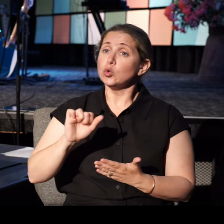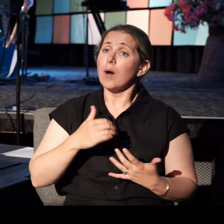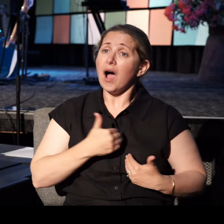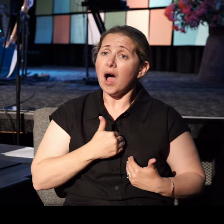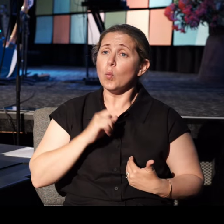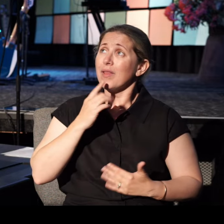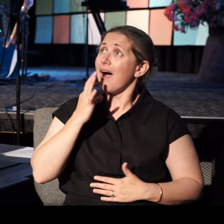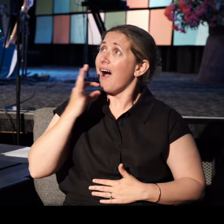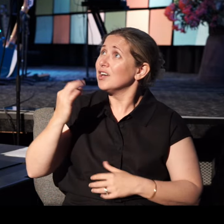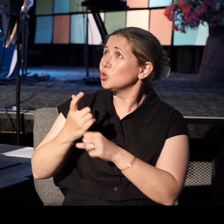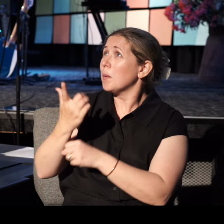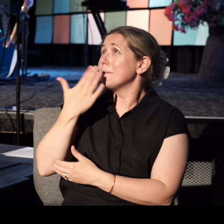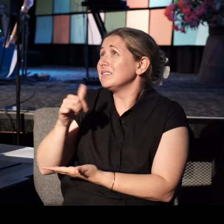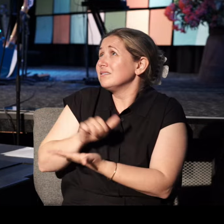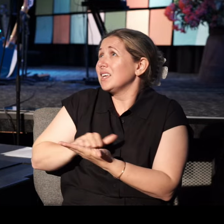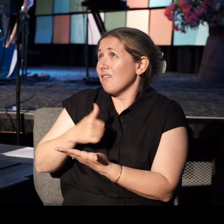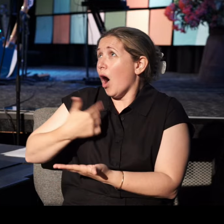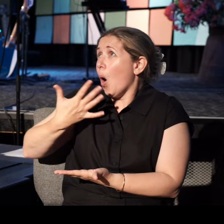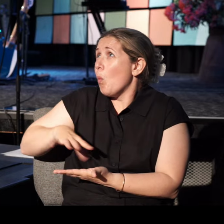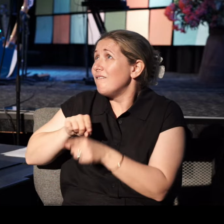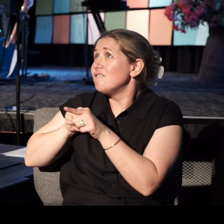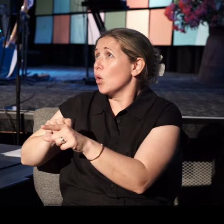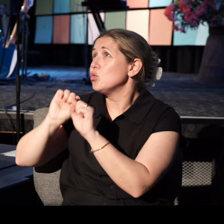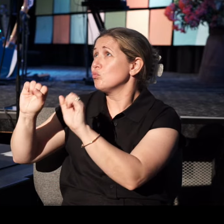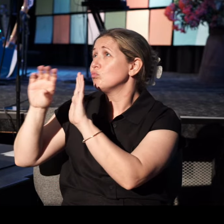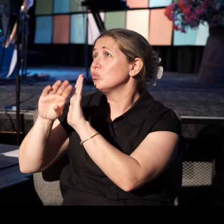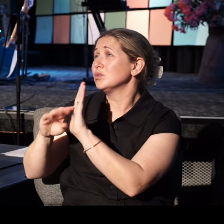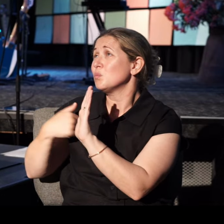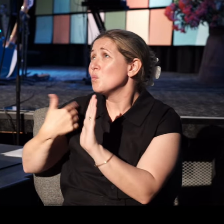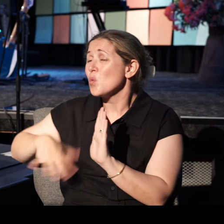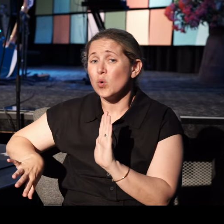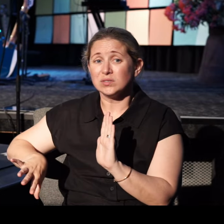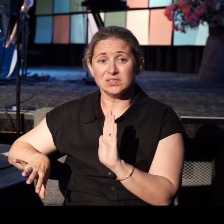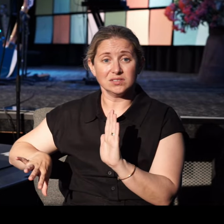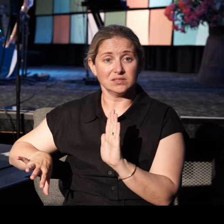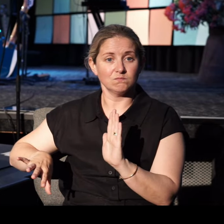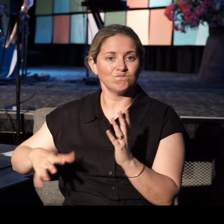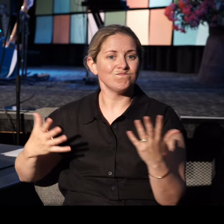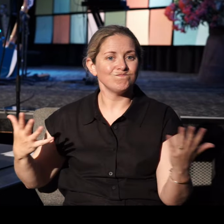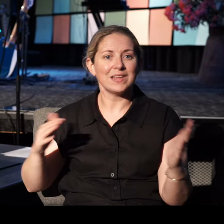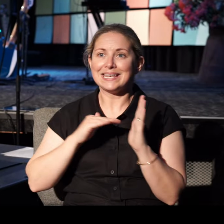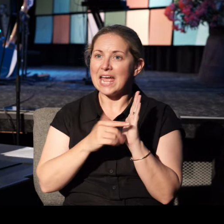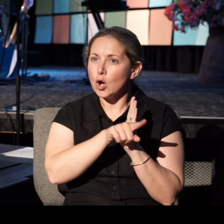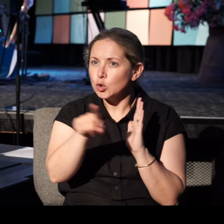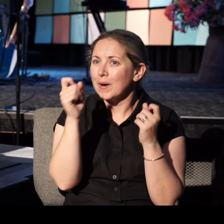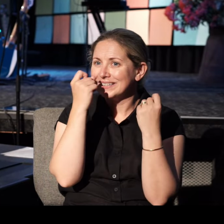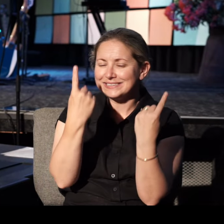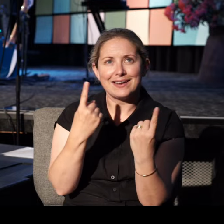wants. Now, do you see how that diagnostic process is much more helpful for us? It's much more true to the passage.